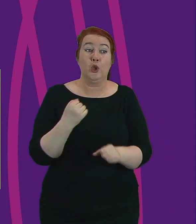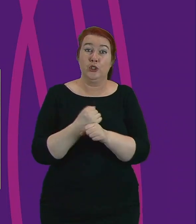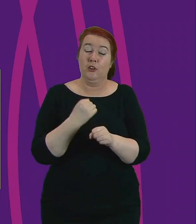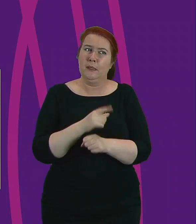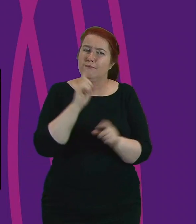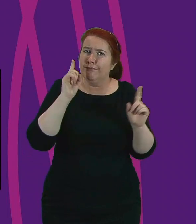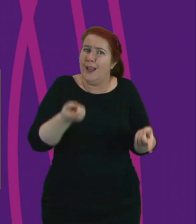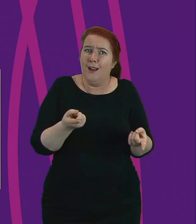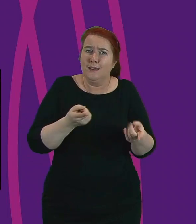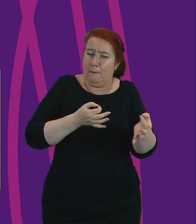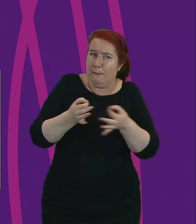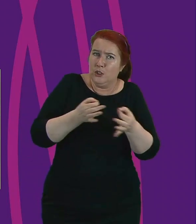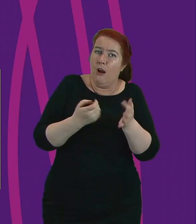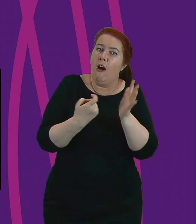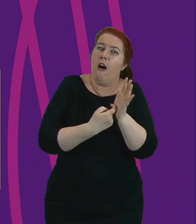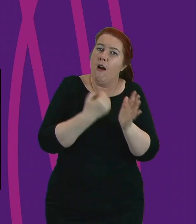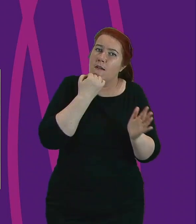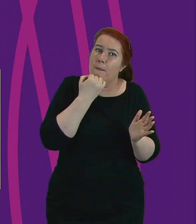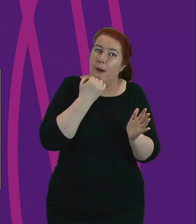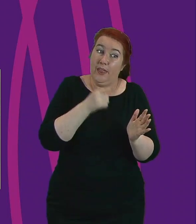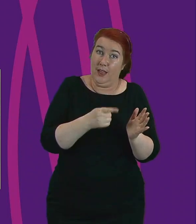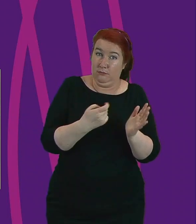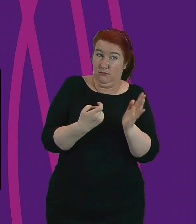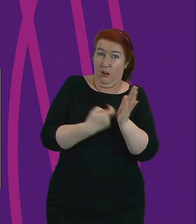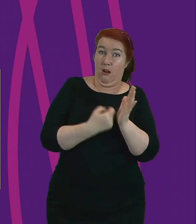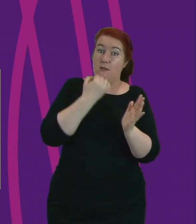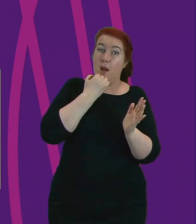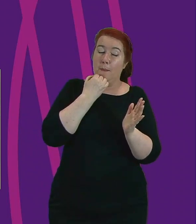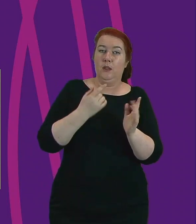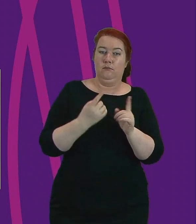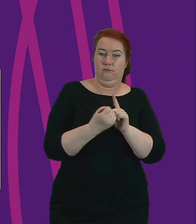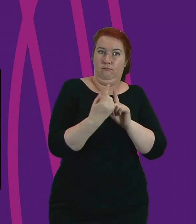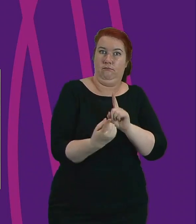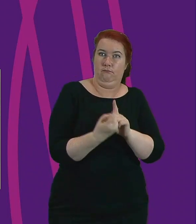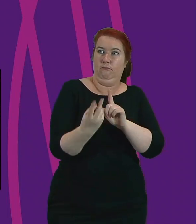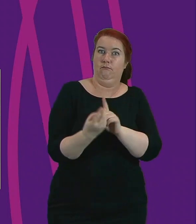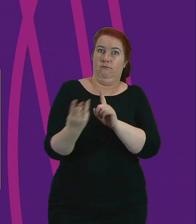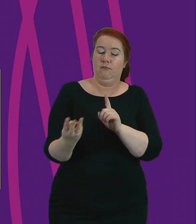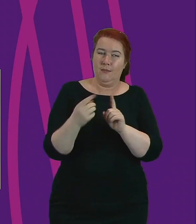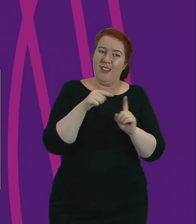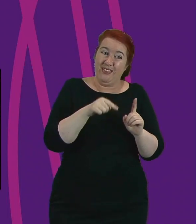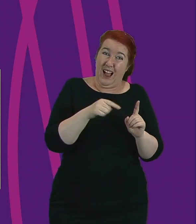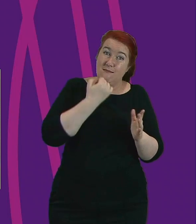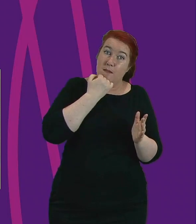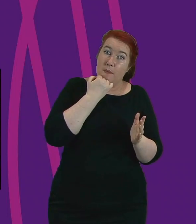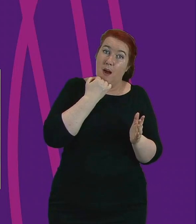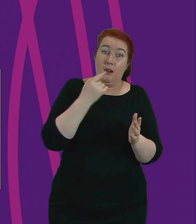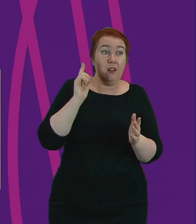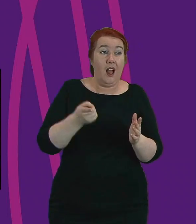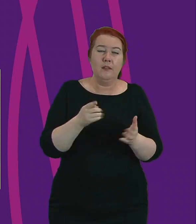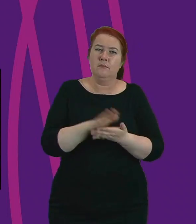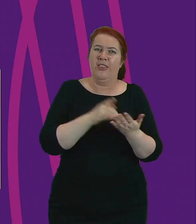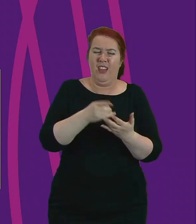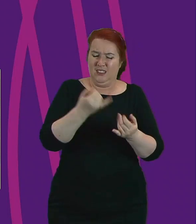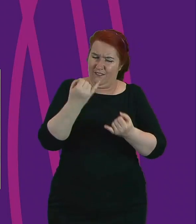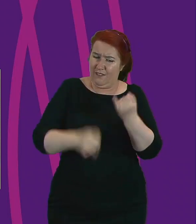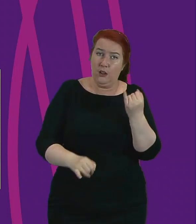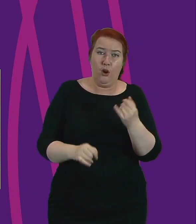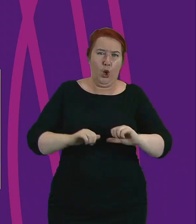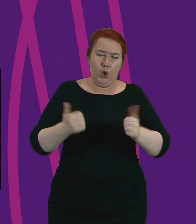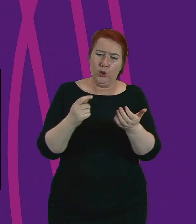that measurement of the replication of the virus, accurately is in no small part a failure of quality data gathering.